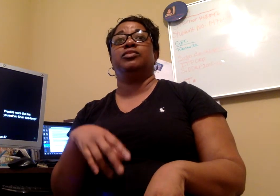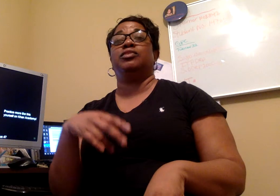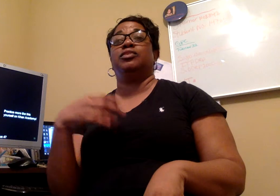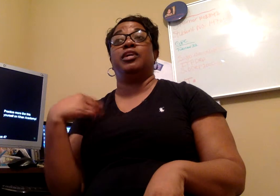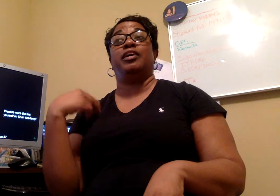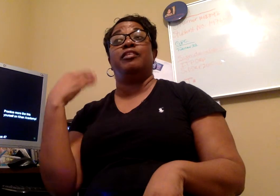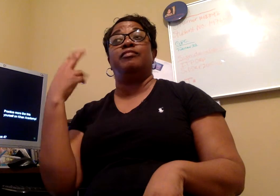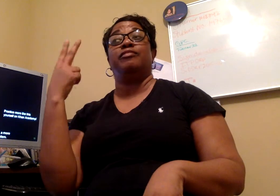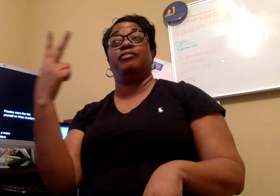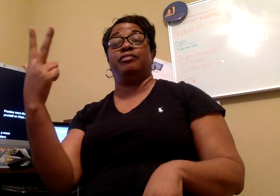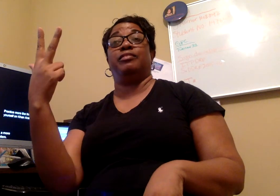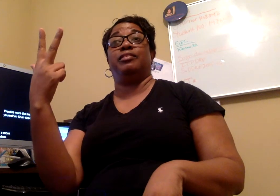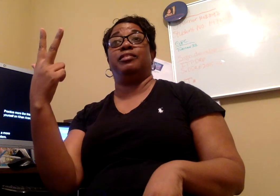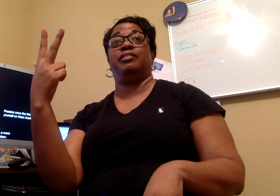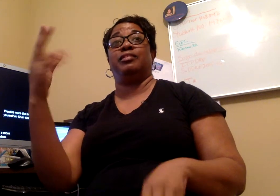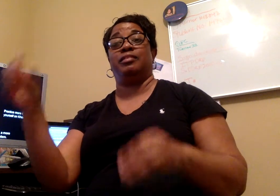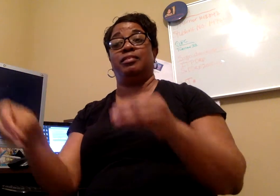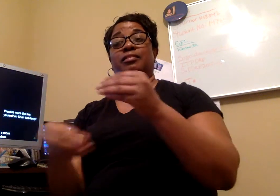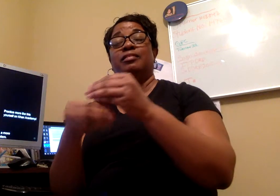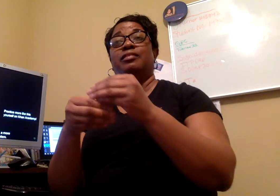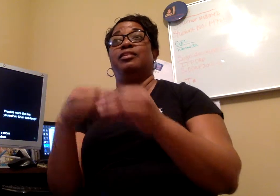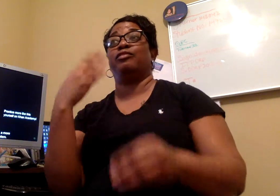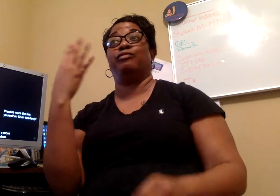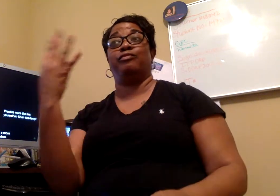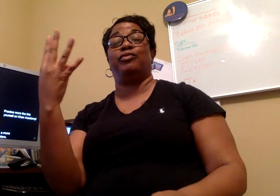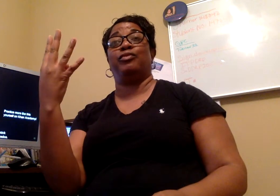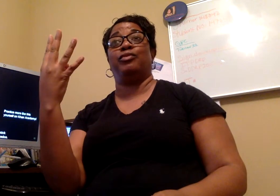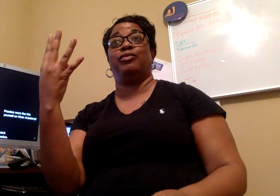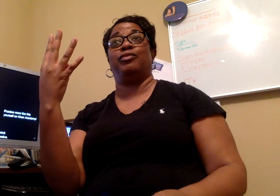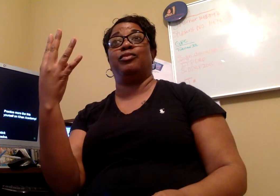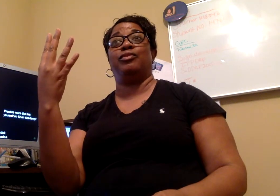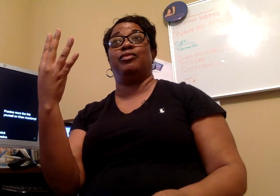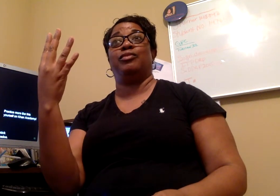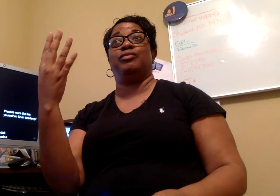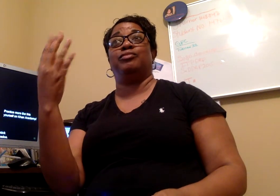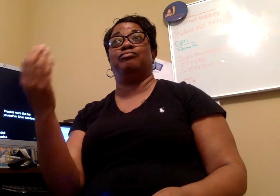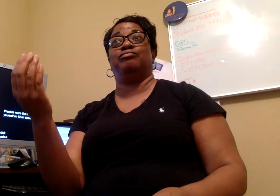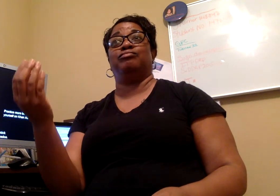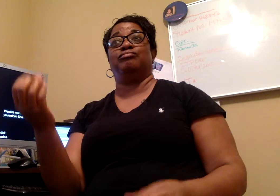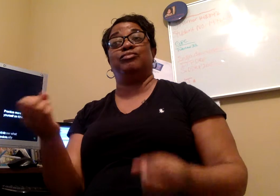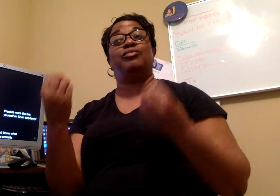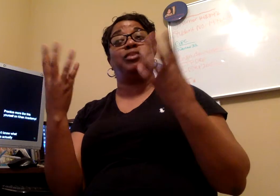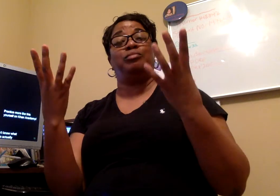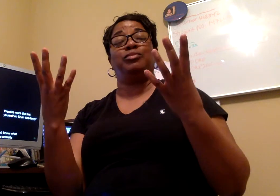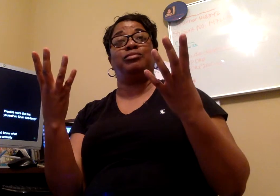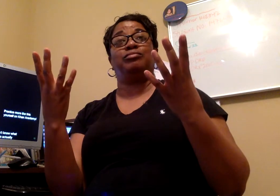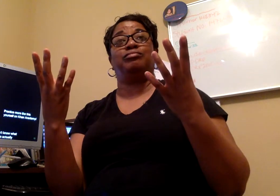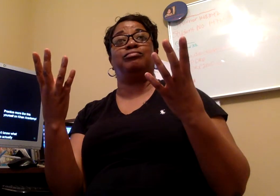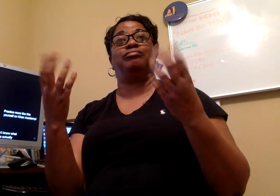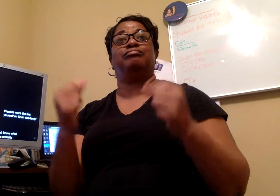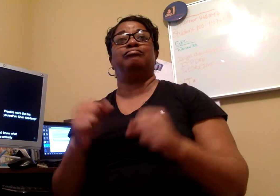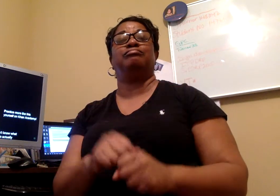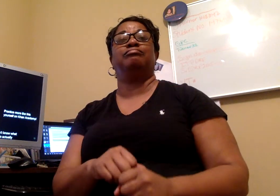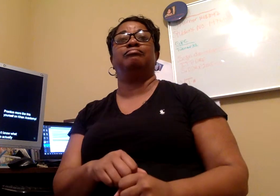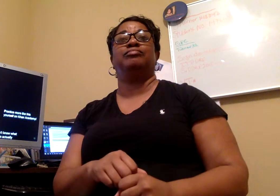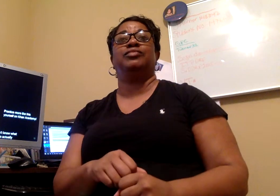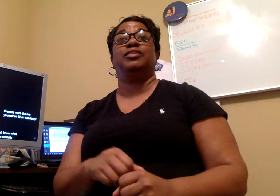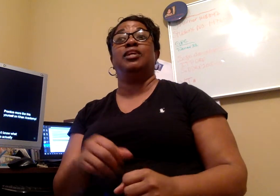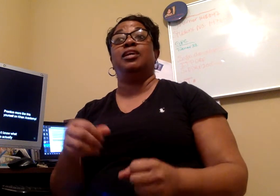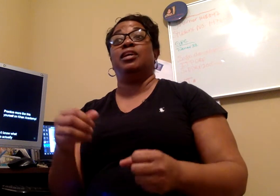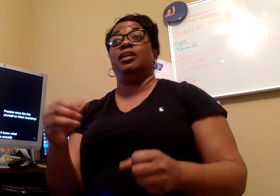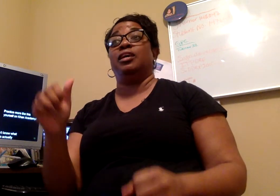plus 4? This is, I think, a more difficult problem. Well, let's stick with the avocados. And in case you don't know what an avocado